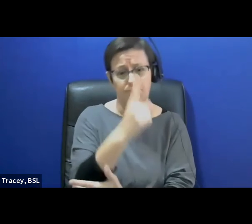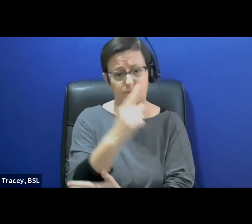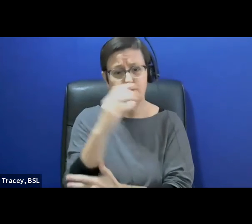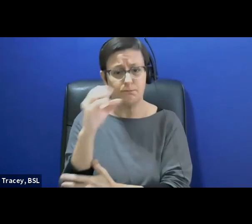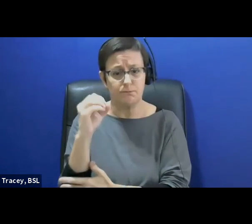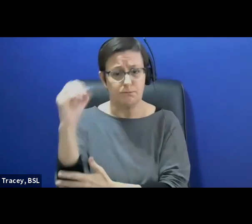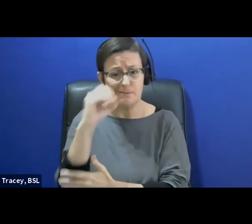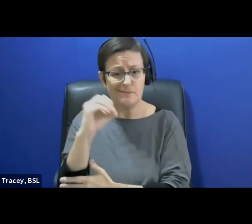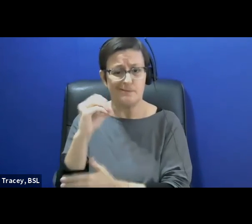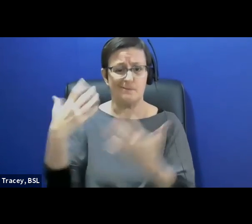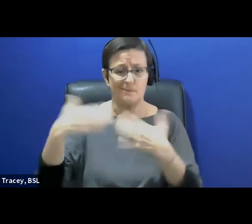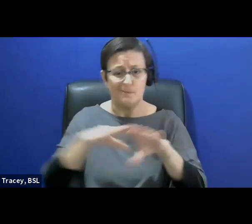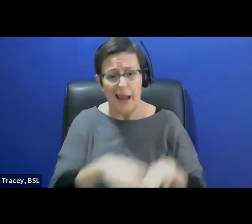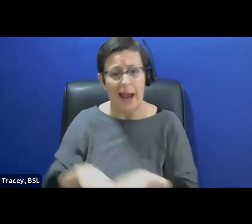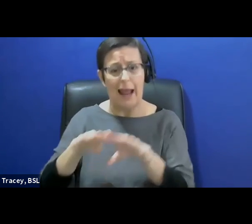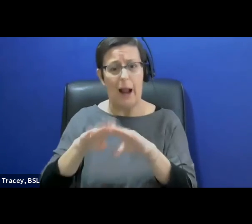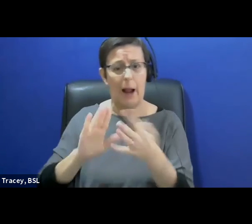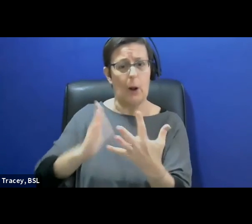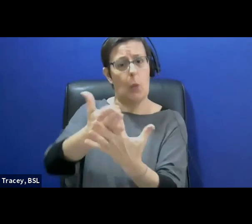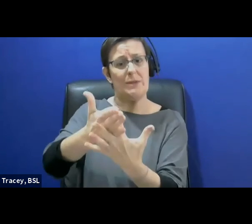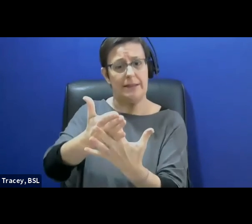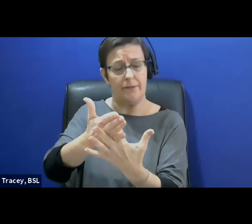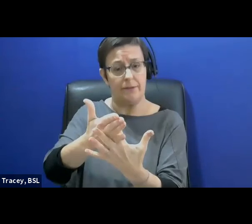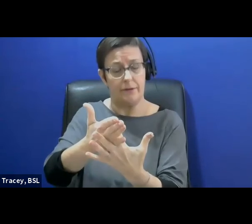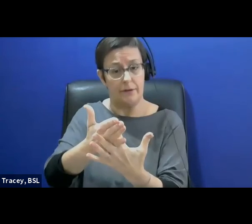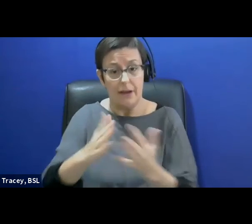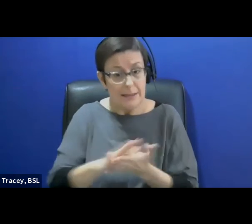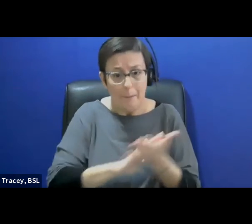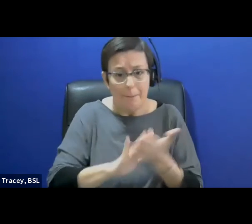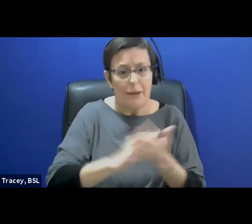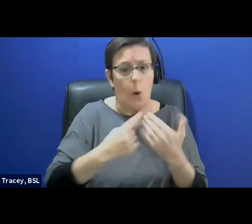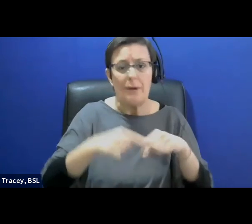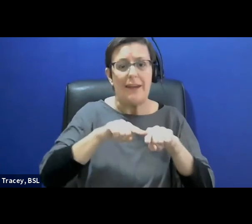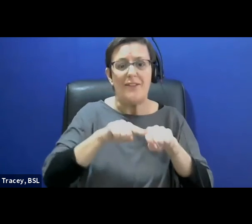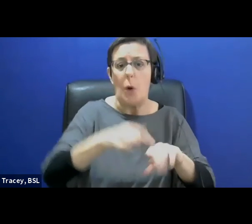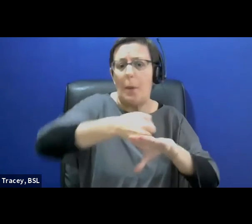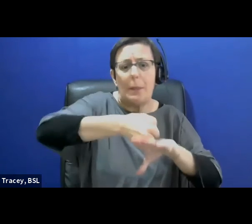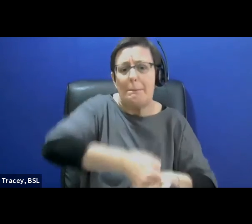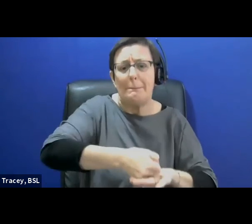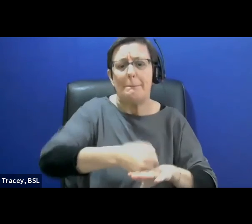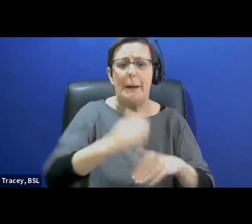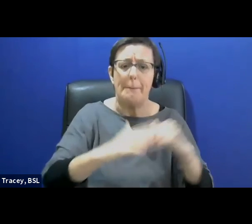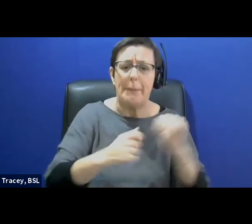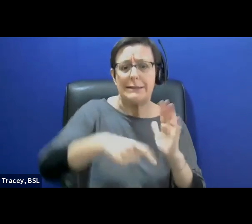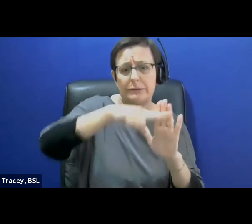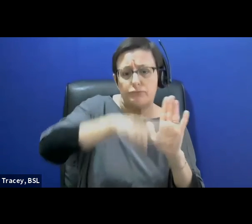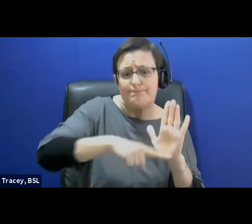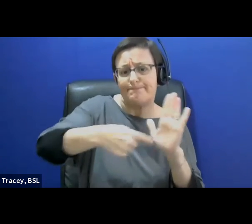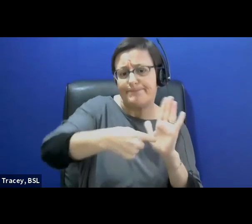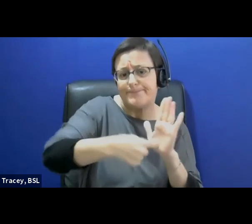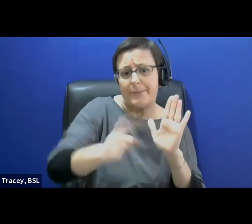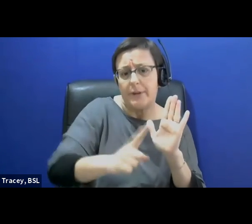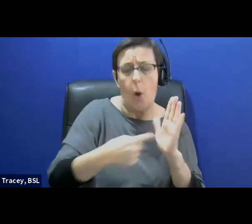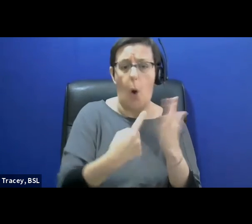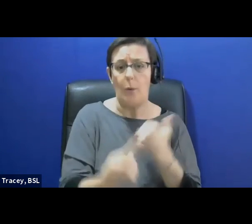not just the minimum of what the building regulations wants. It's taking it a bit further and just making it part of the